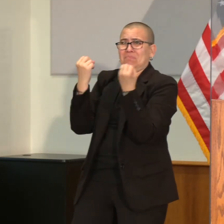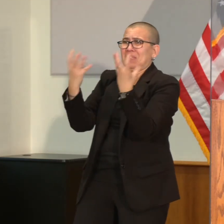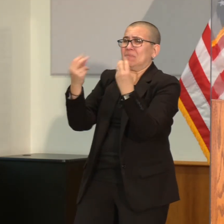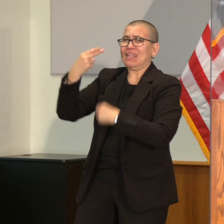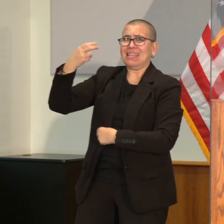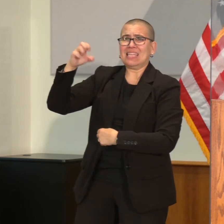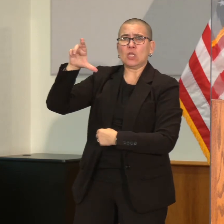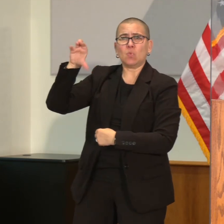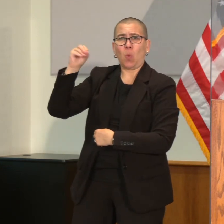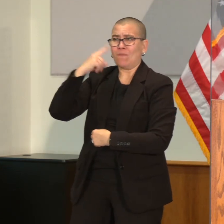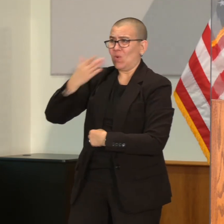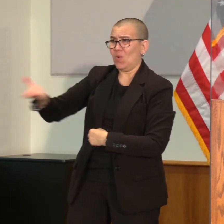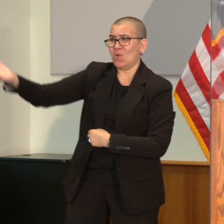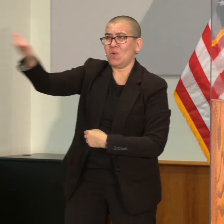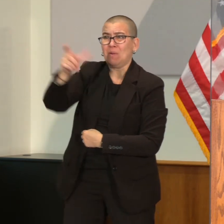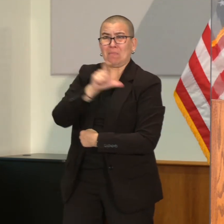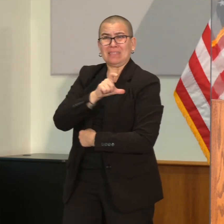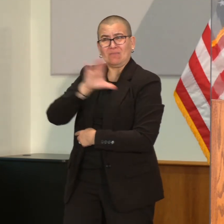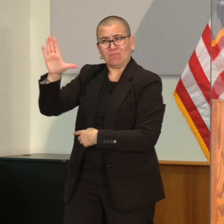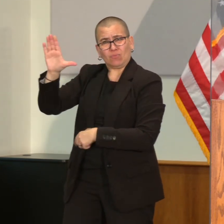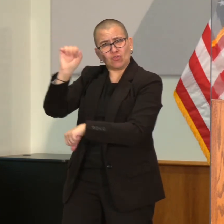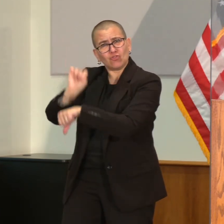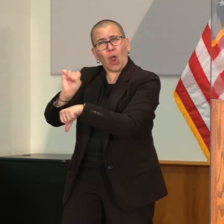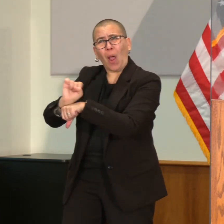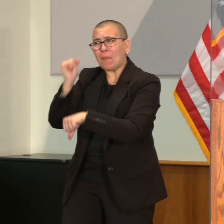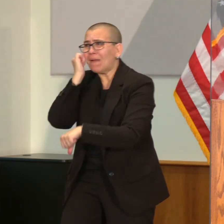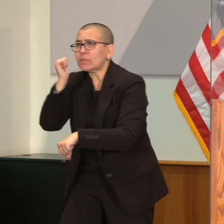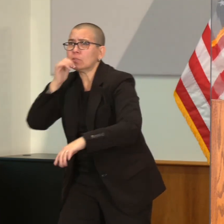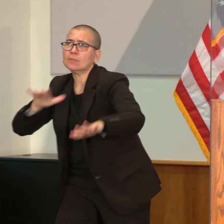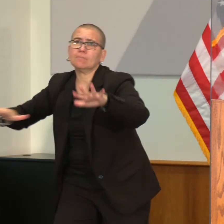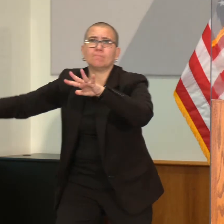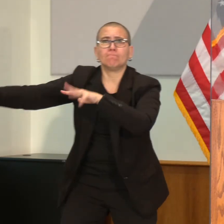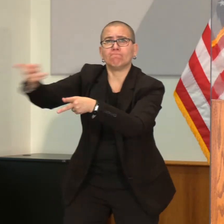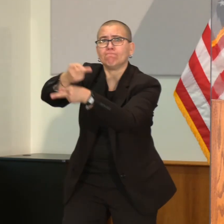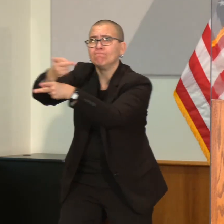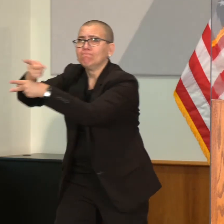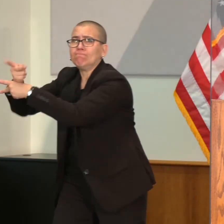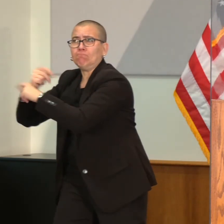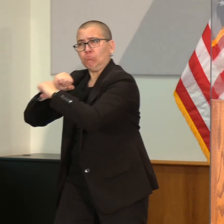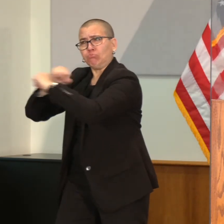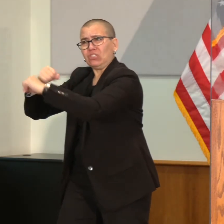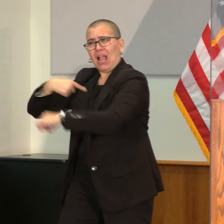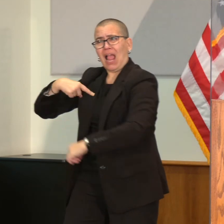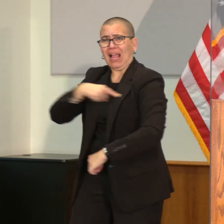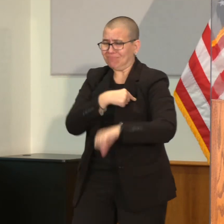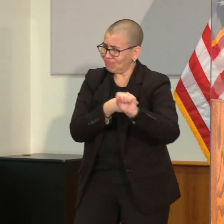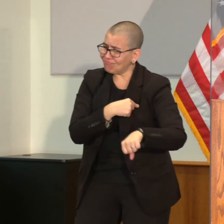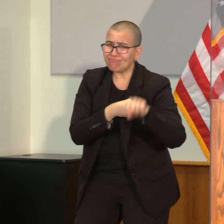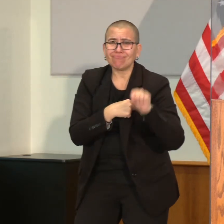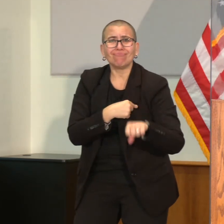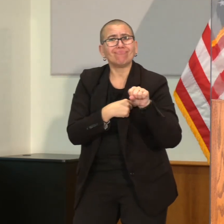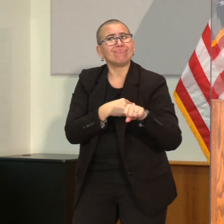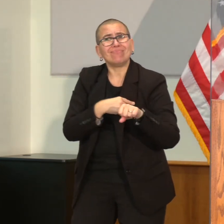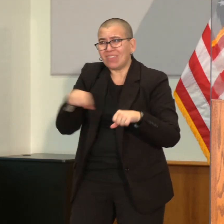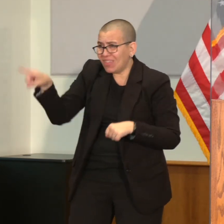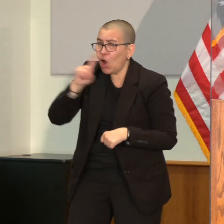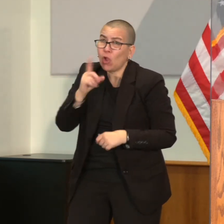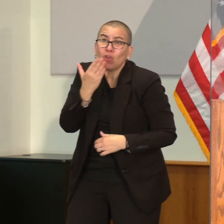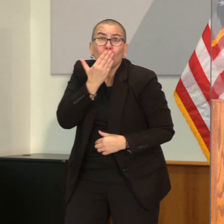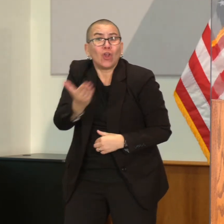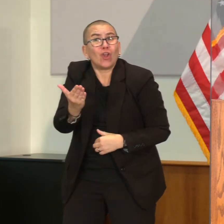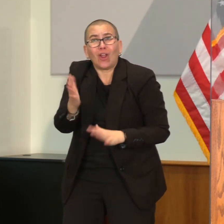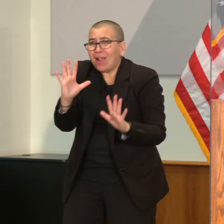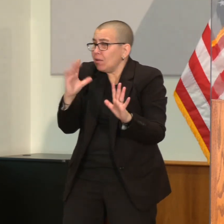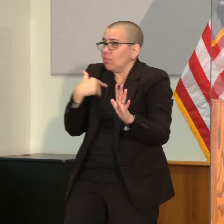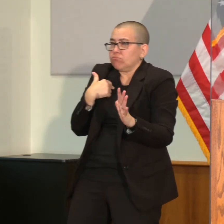day, putting their lives on the line to protect us. Their good and heroic work is